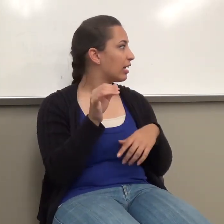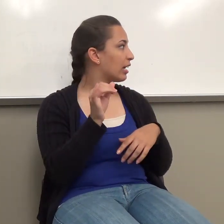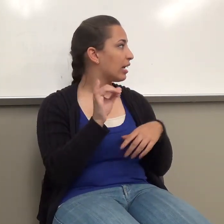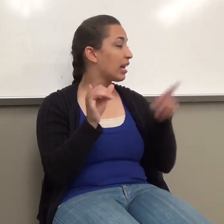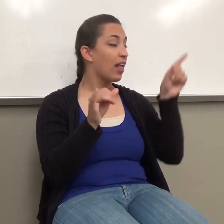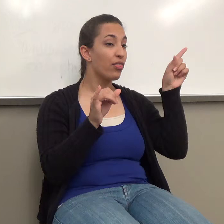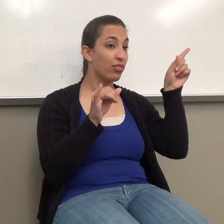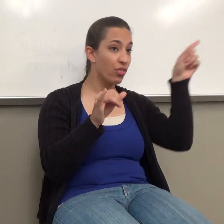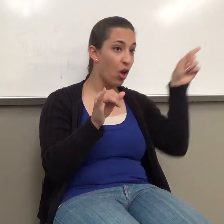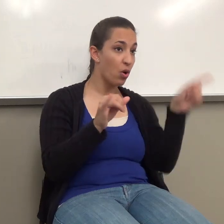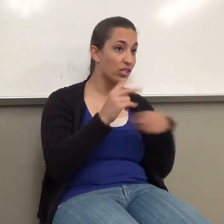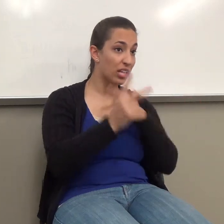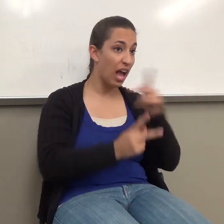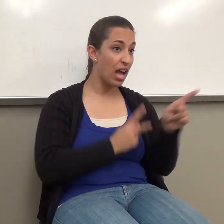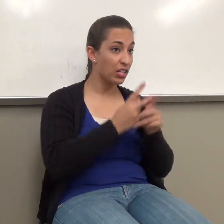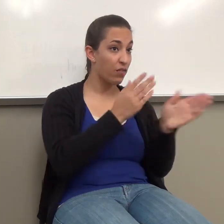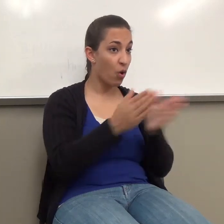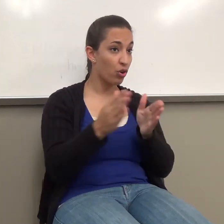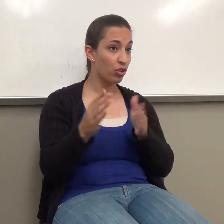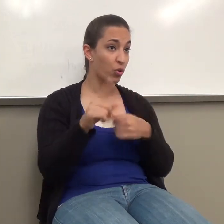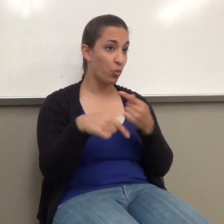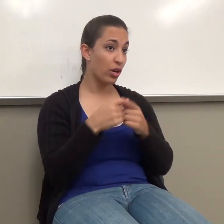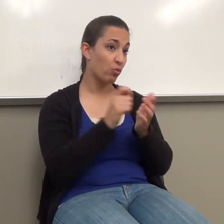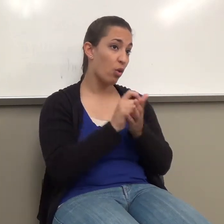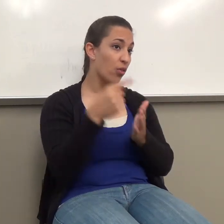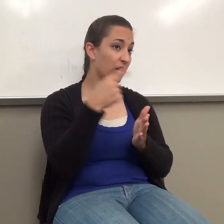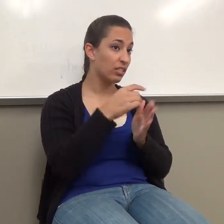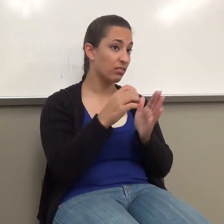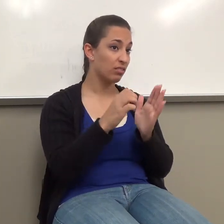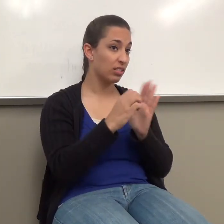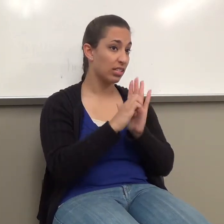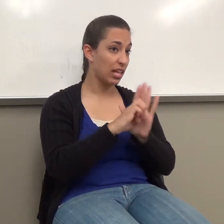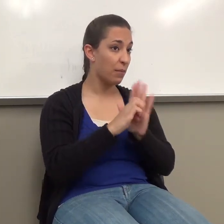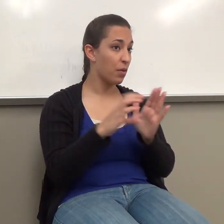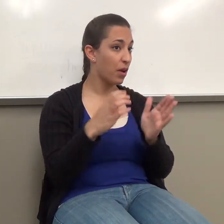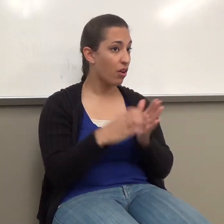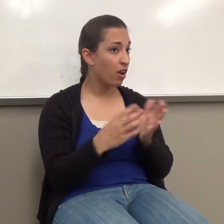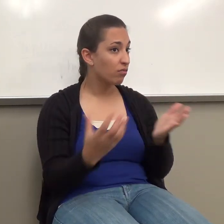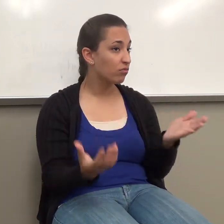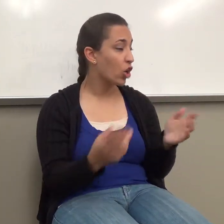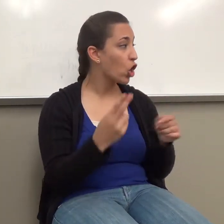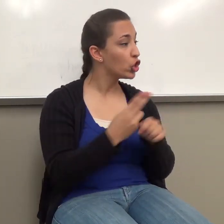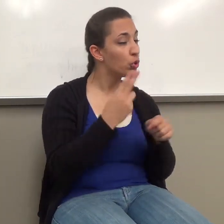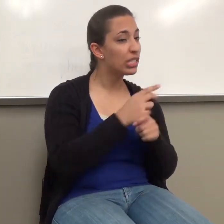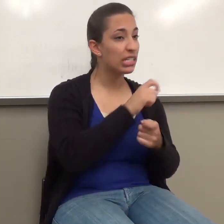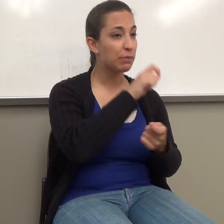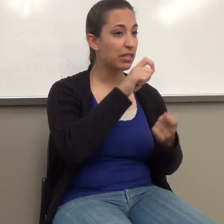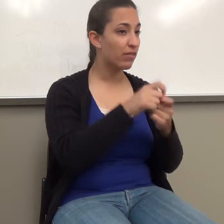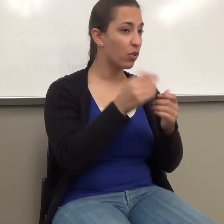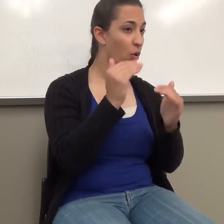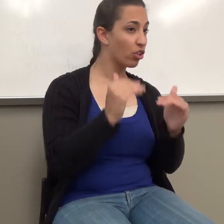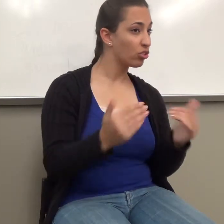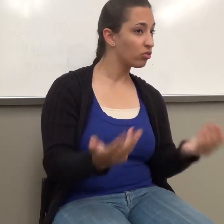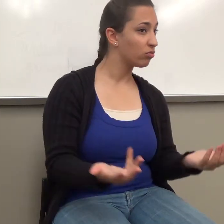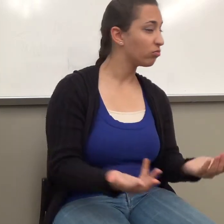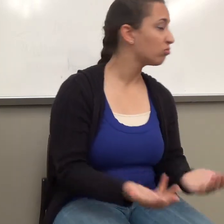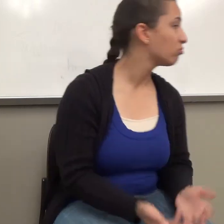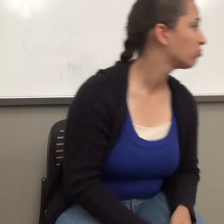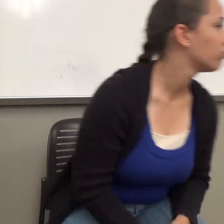order when they wrote this example paragraph? Are these in any particular order? Not really,